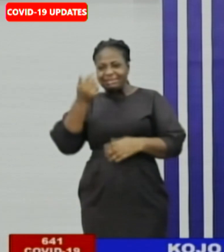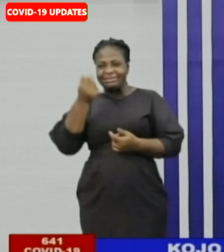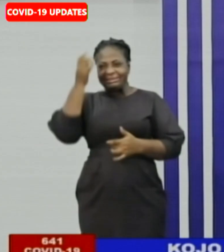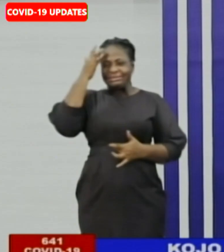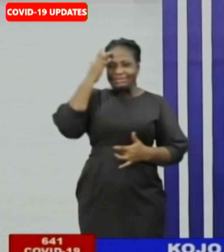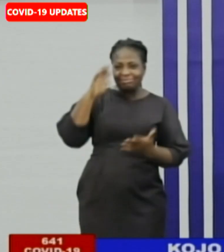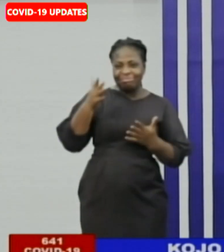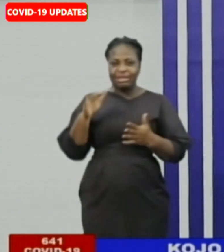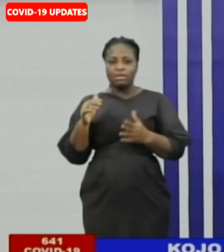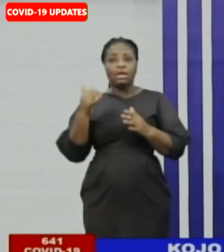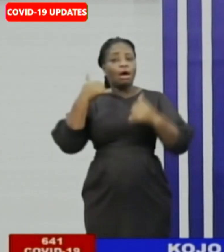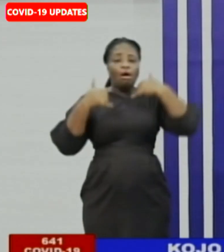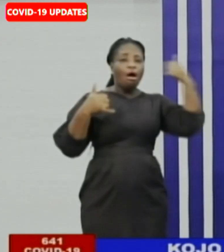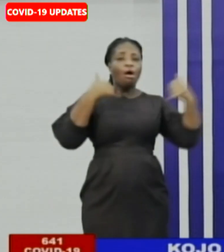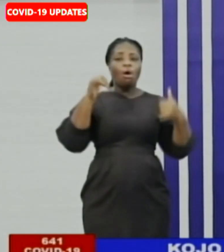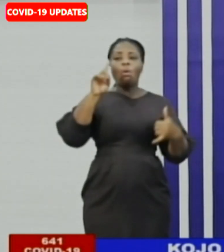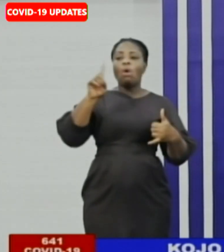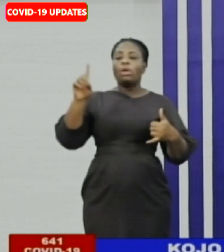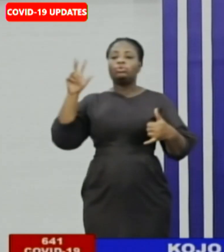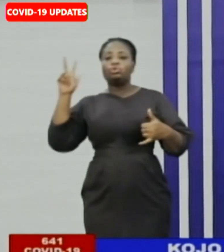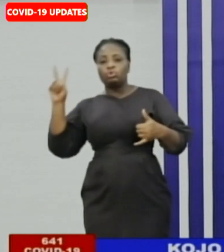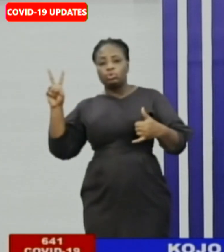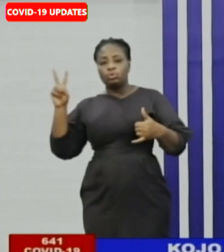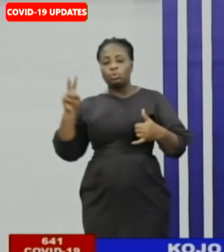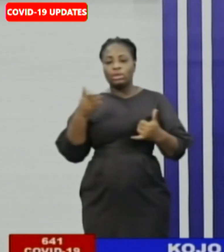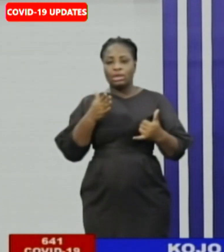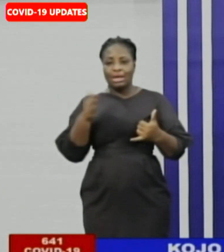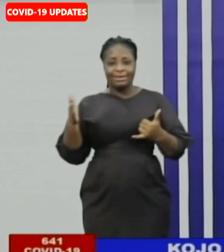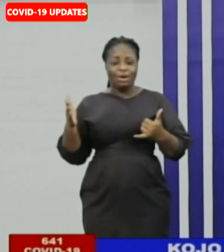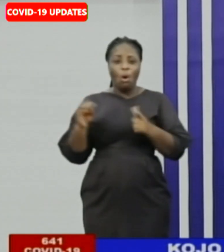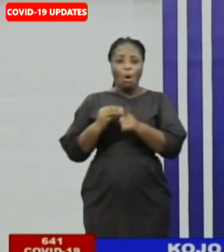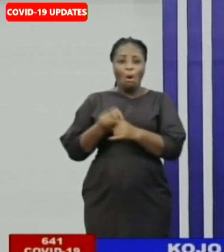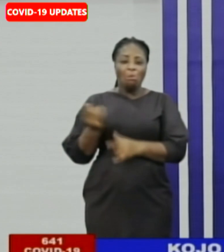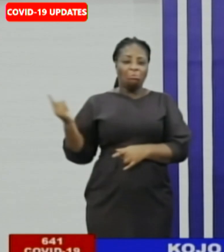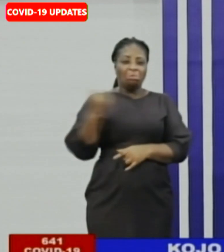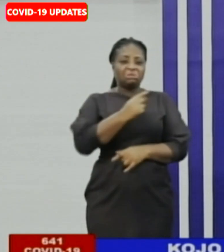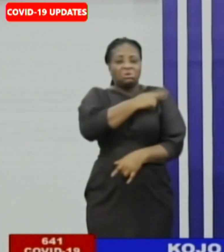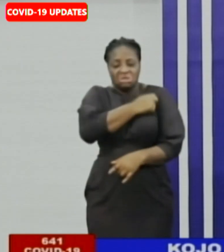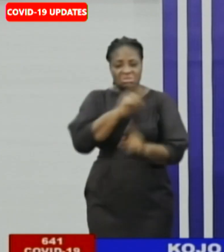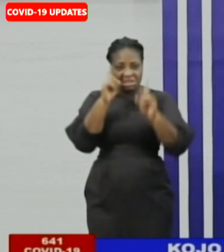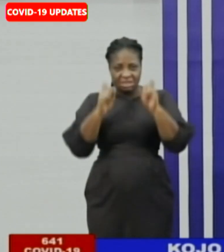with 112 and the phone platforms, or went to their clinicians to be tested.